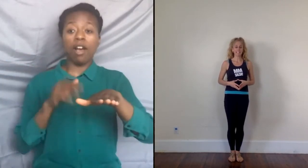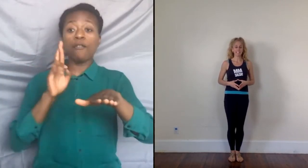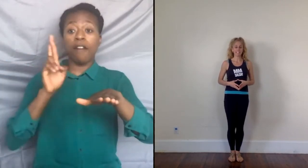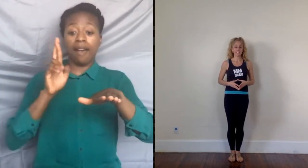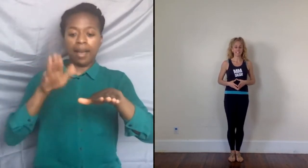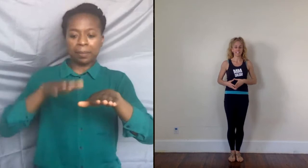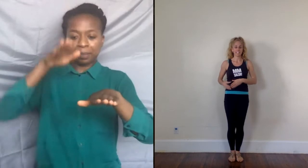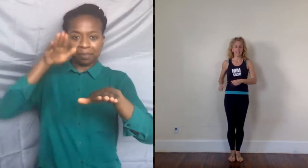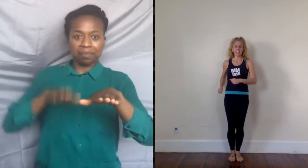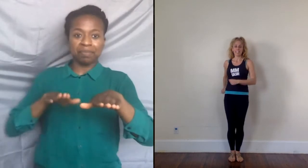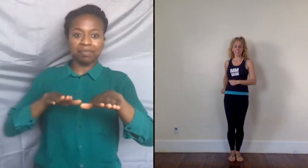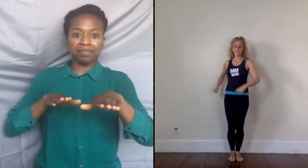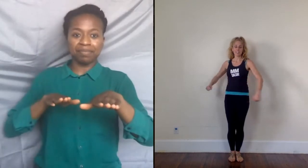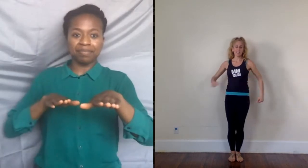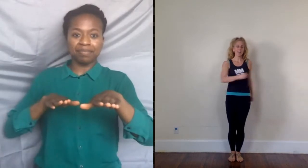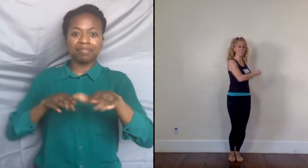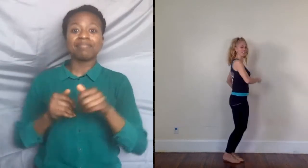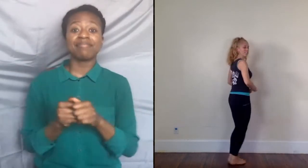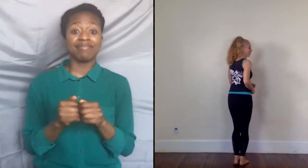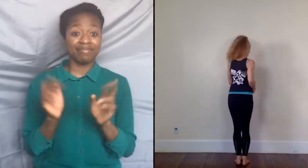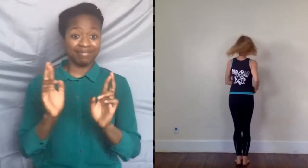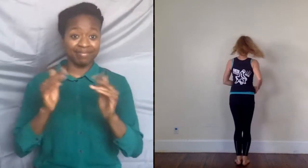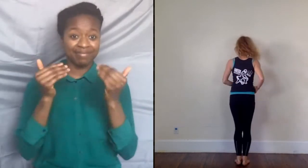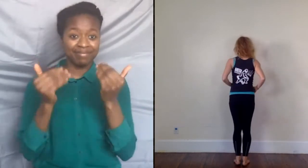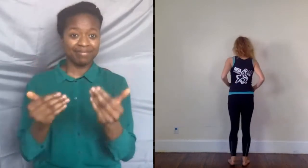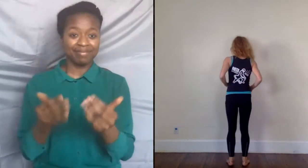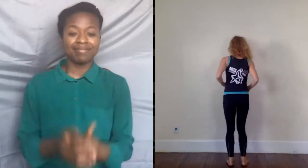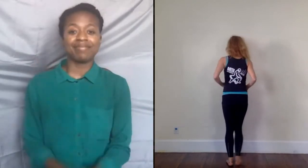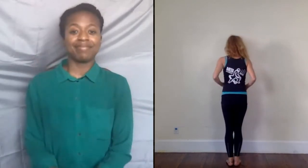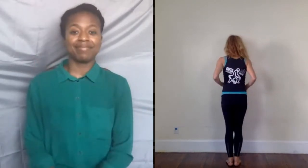back. Here we go.